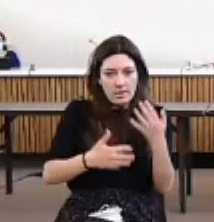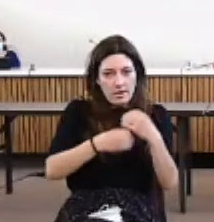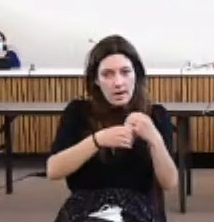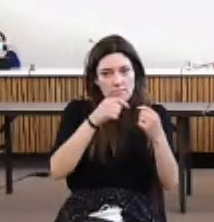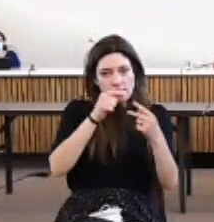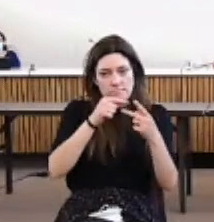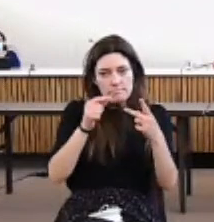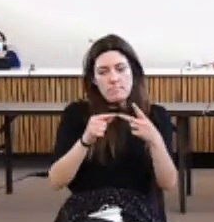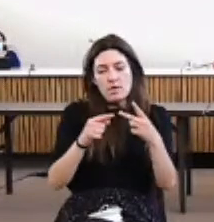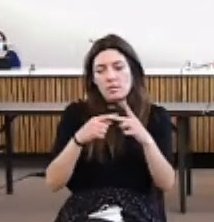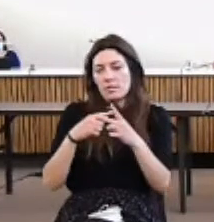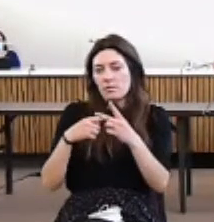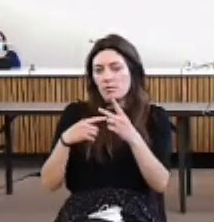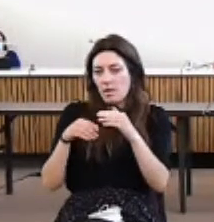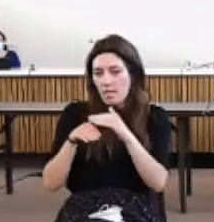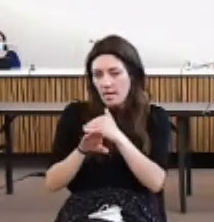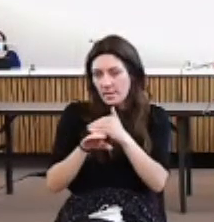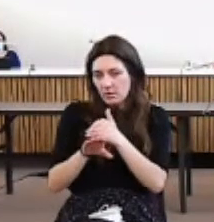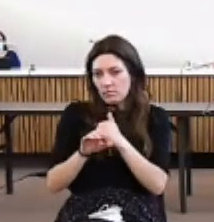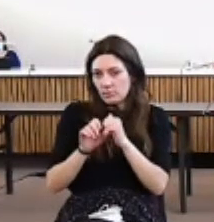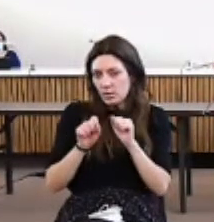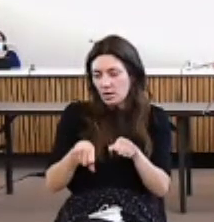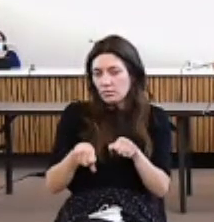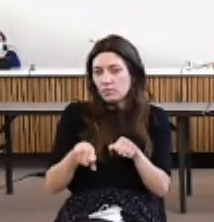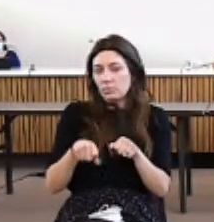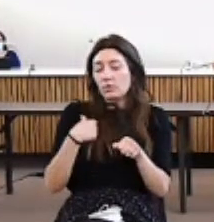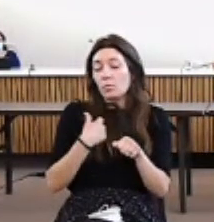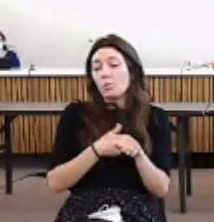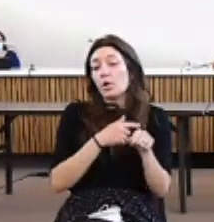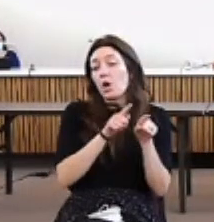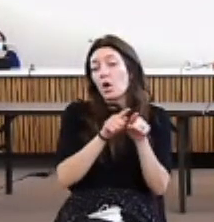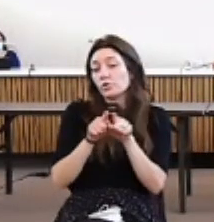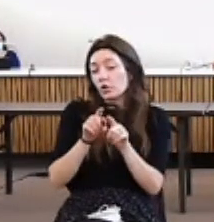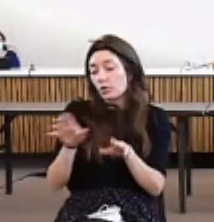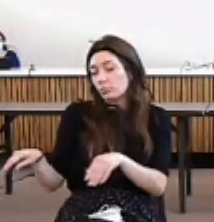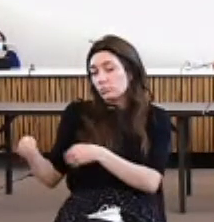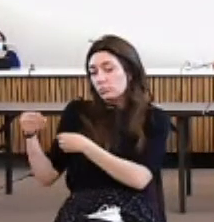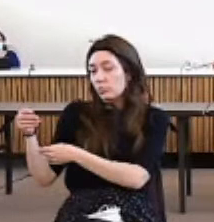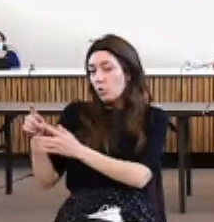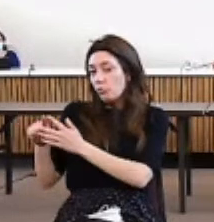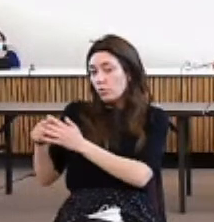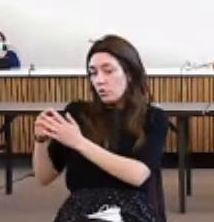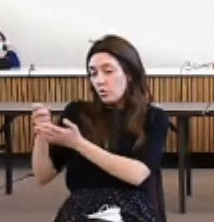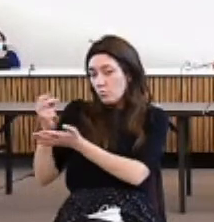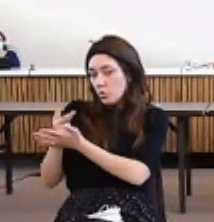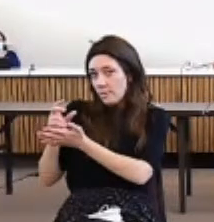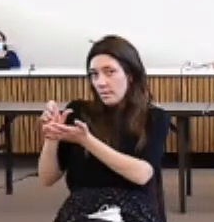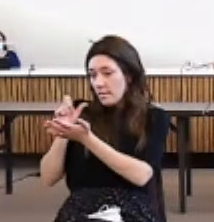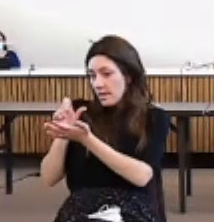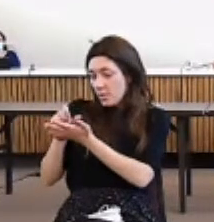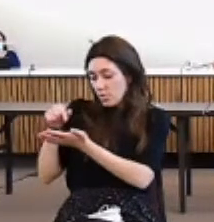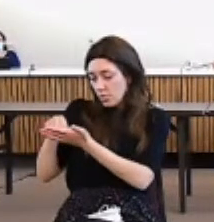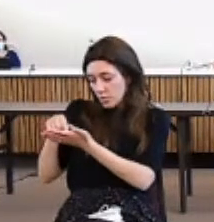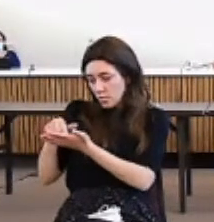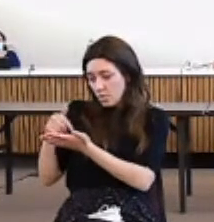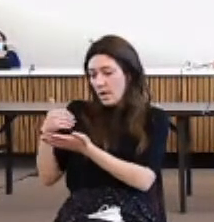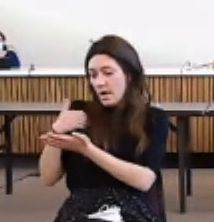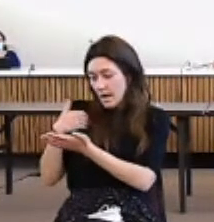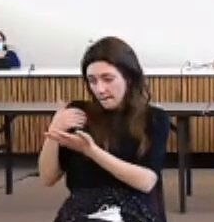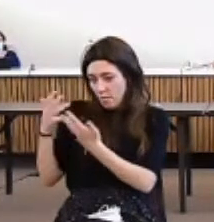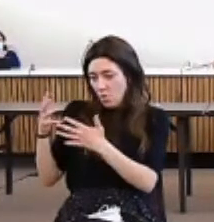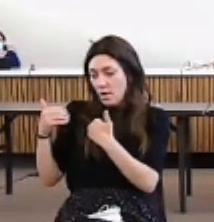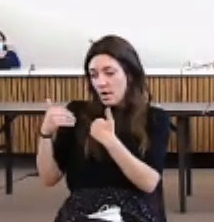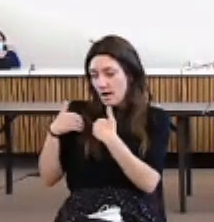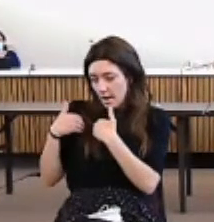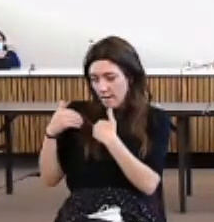thing we've noticed. We dug up the original approval, and that is there's an existing easement